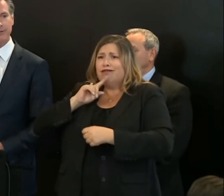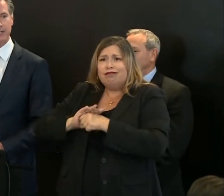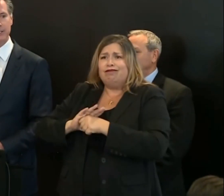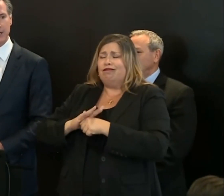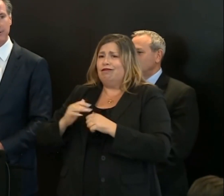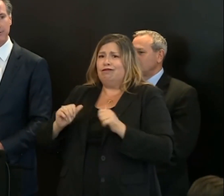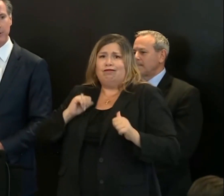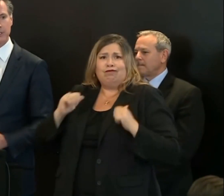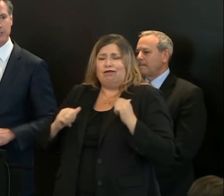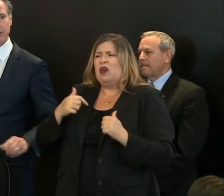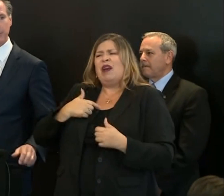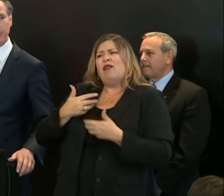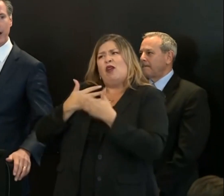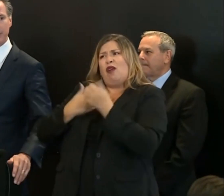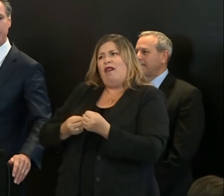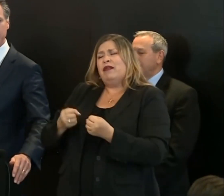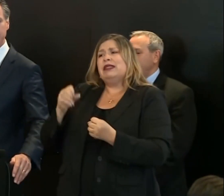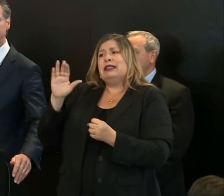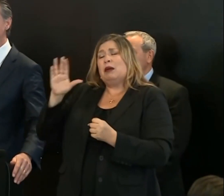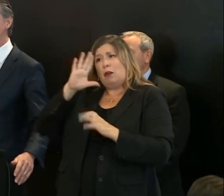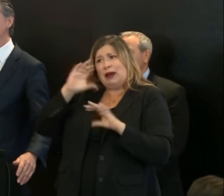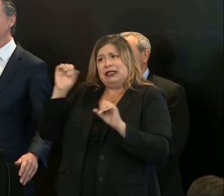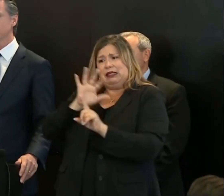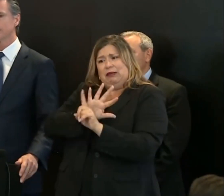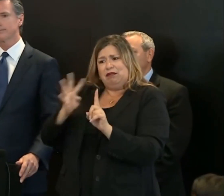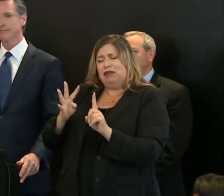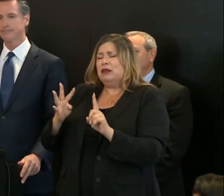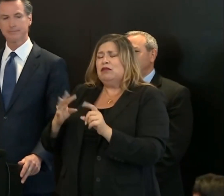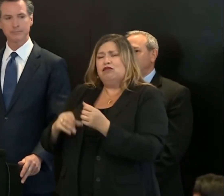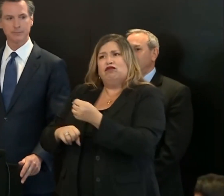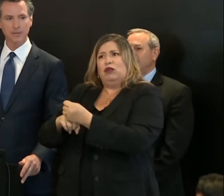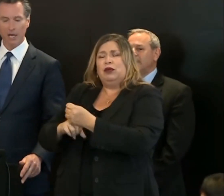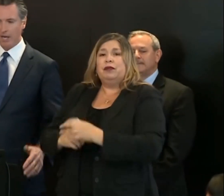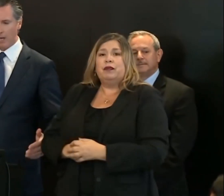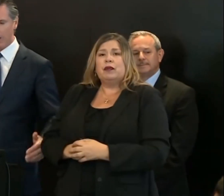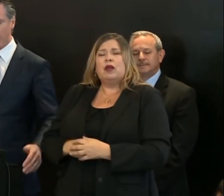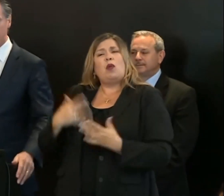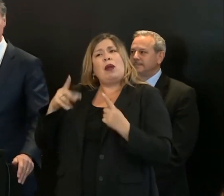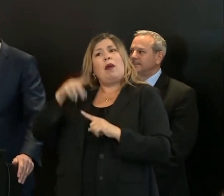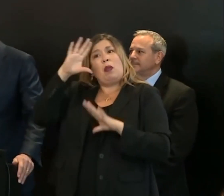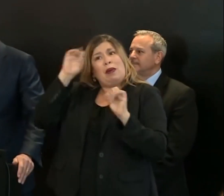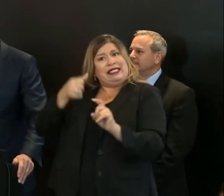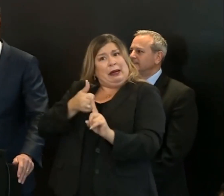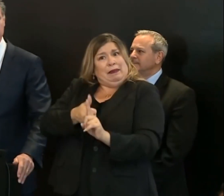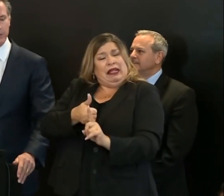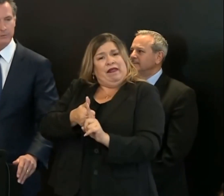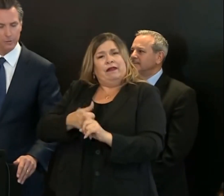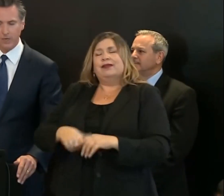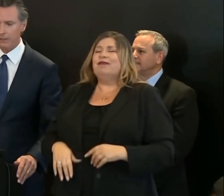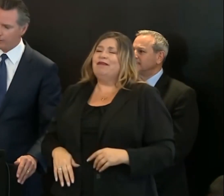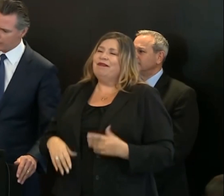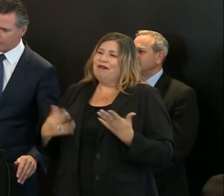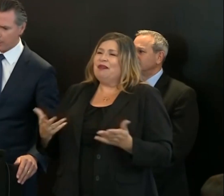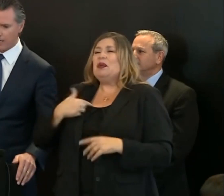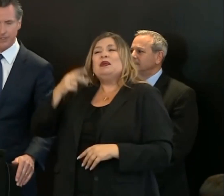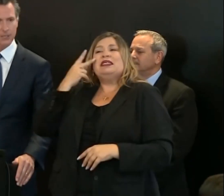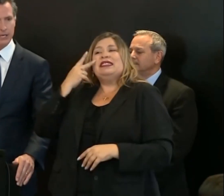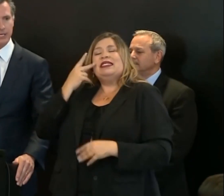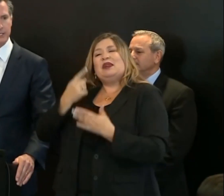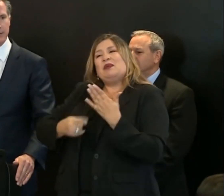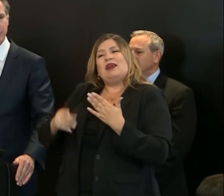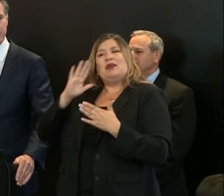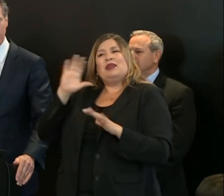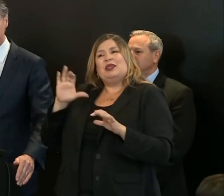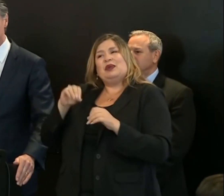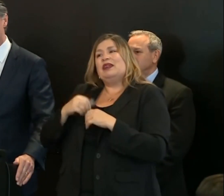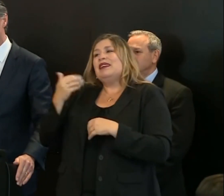absolute confidence that the folks he's assembled around him do. What about President Trump himself? We'll see what he's able to accomplish in the